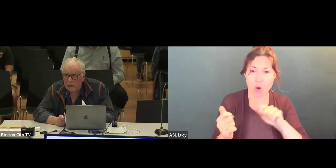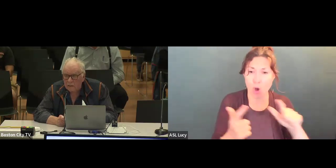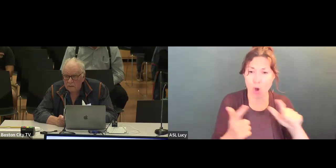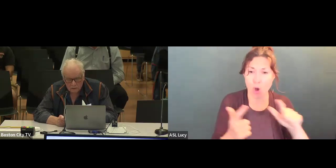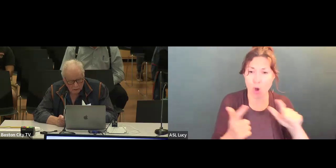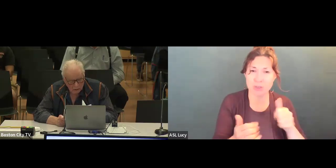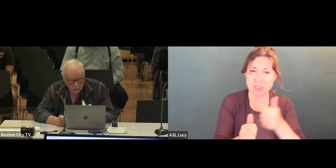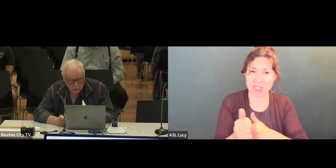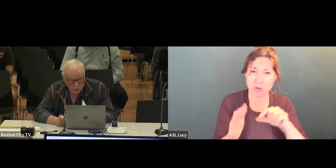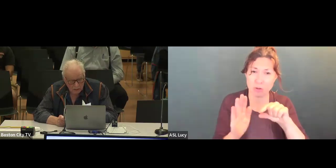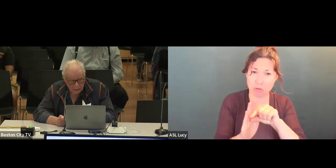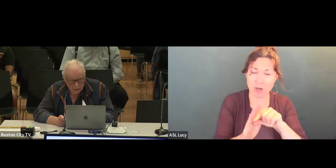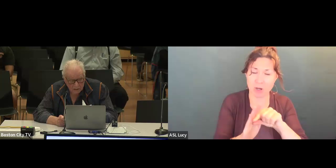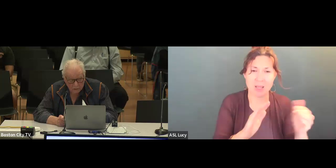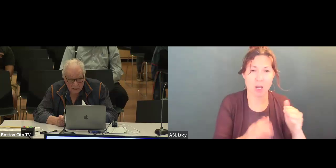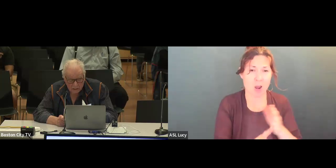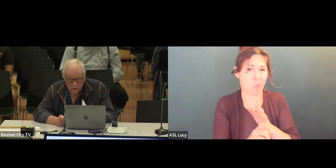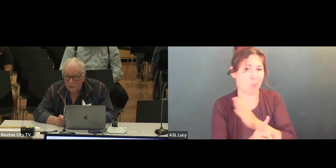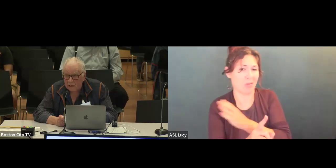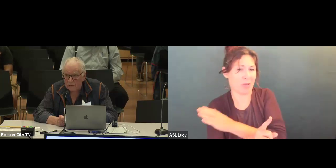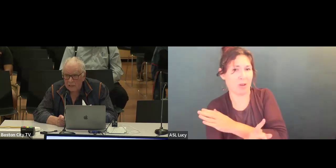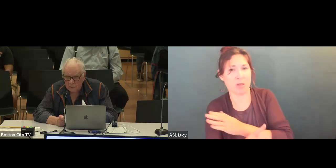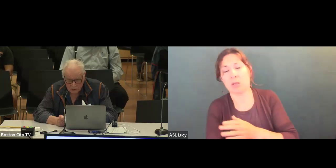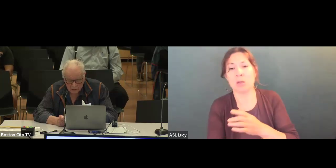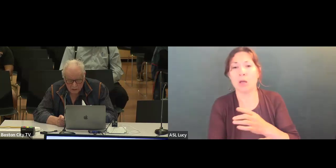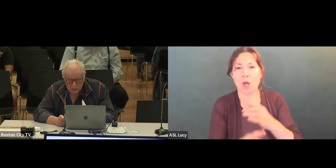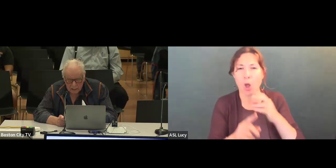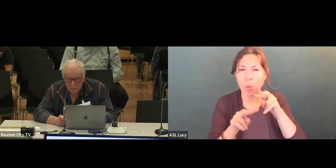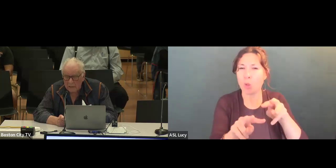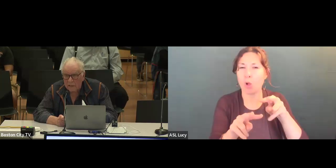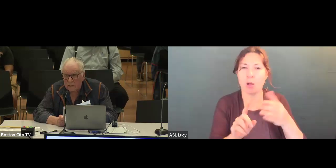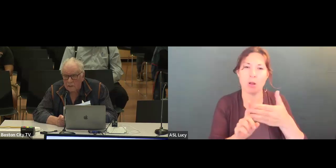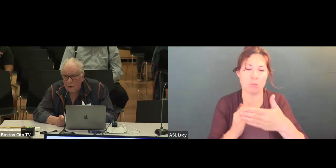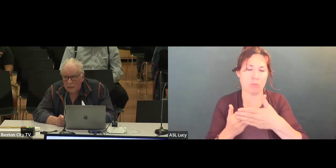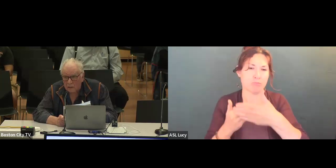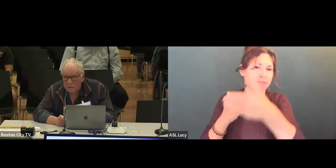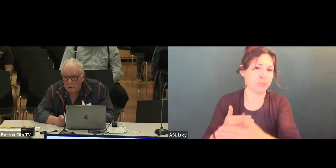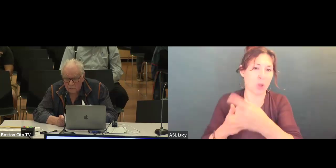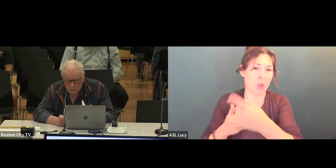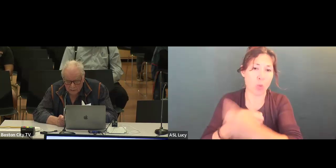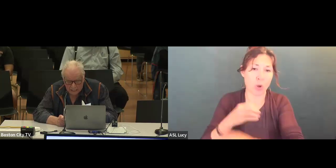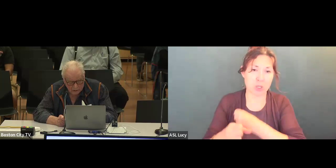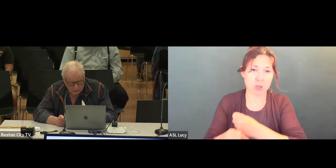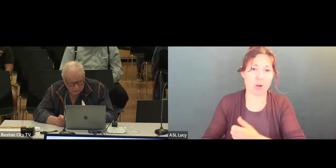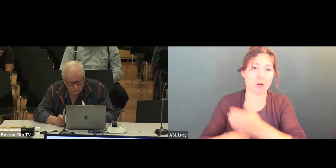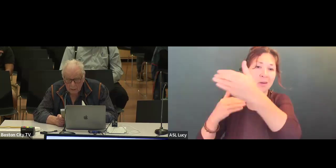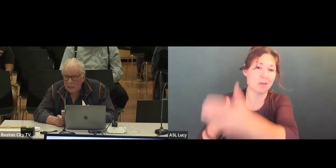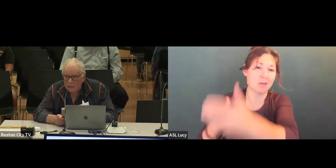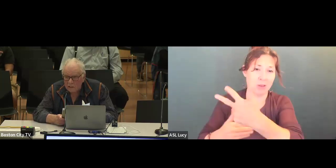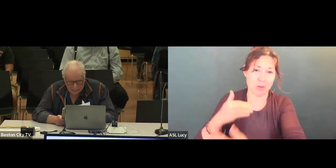earlier years with 1-year and 3-year trends, as was included in BPS's October report last